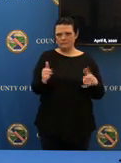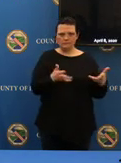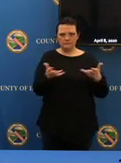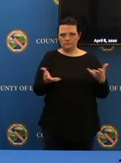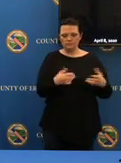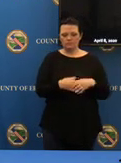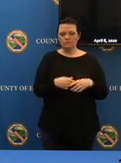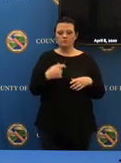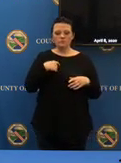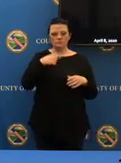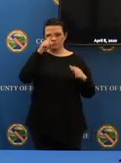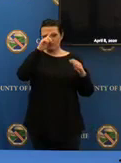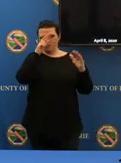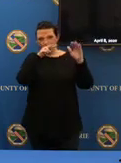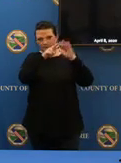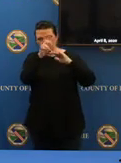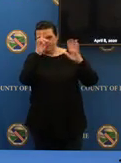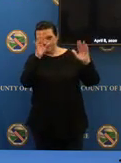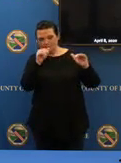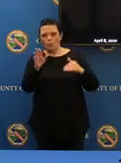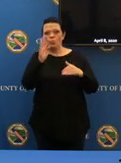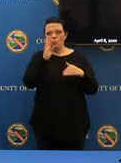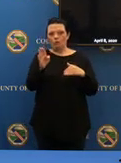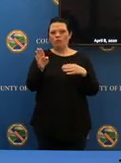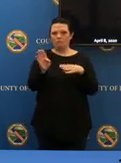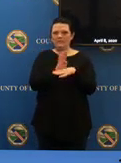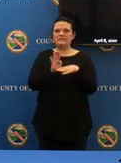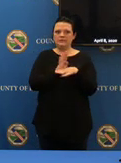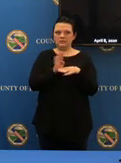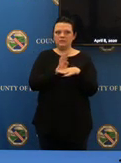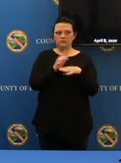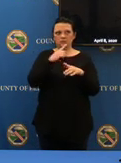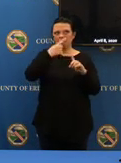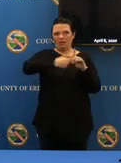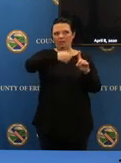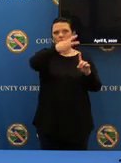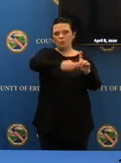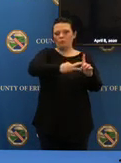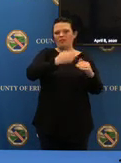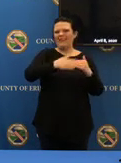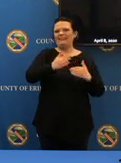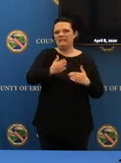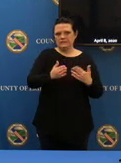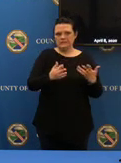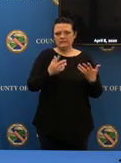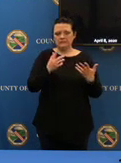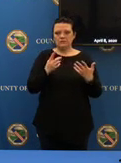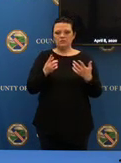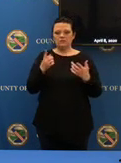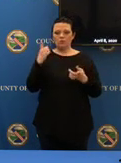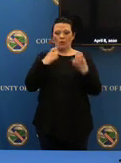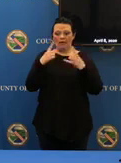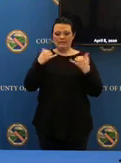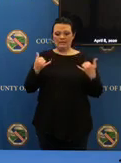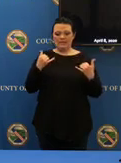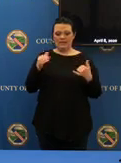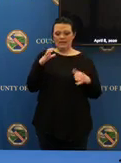And I do anticipate that they will be busy over the next month to 2 months at least. I was asked earlier today by